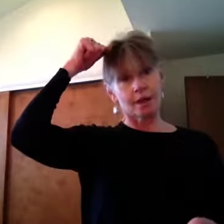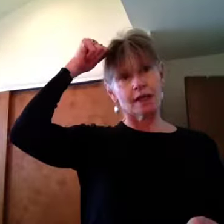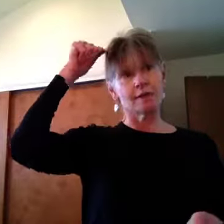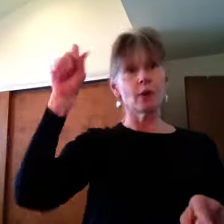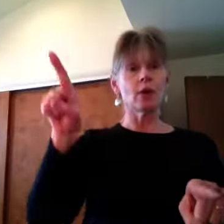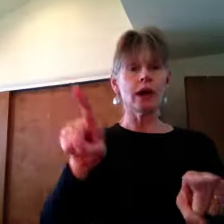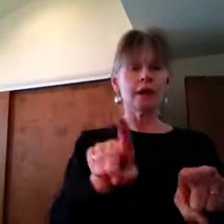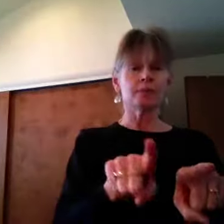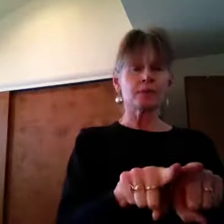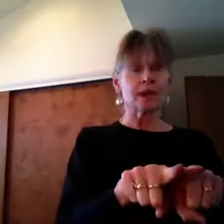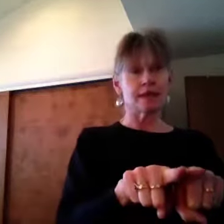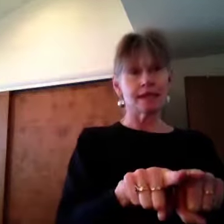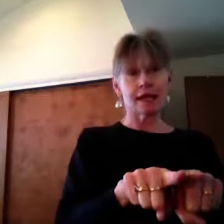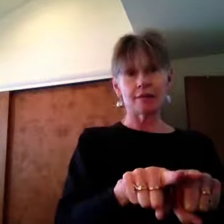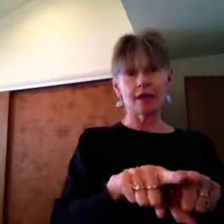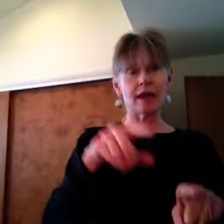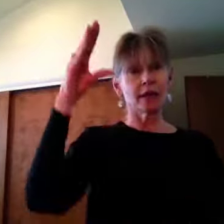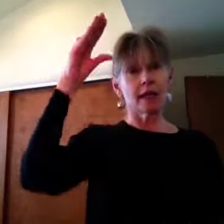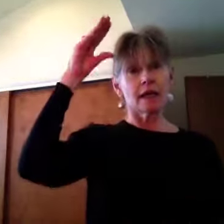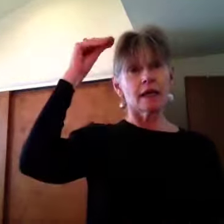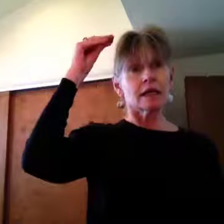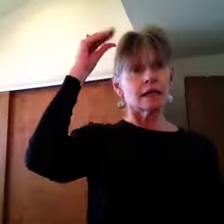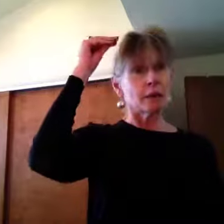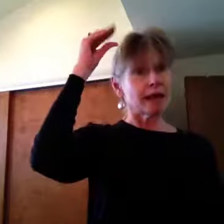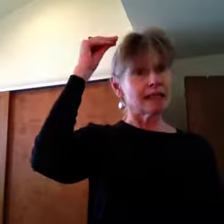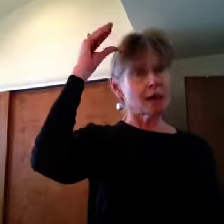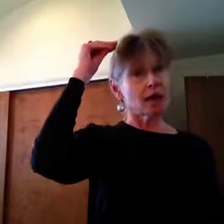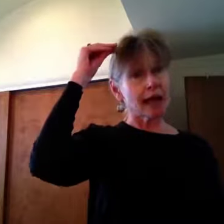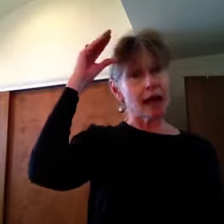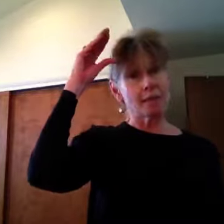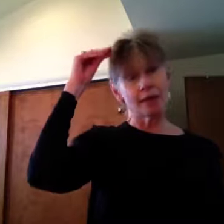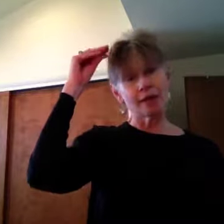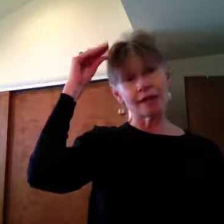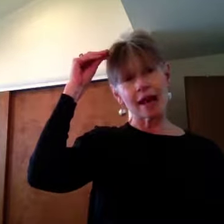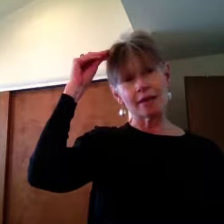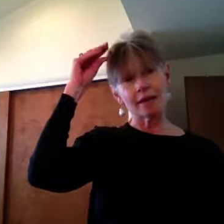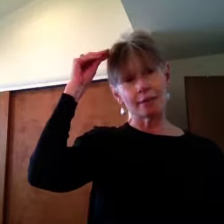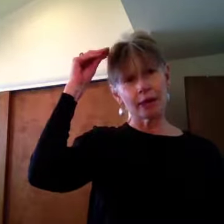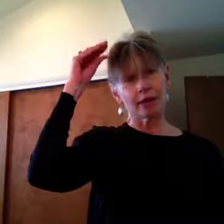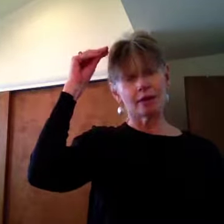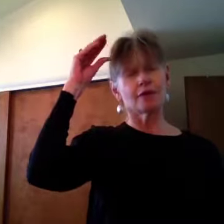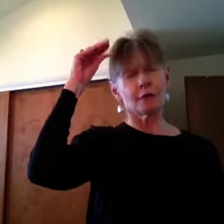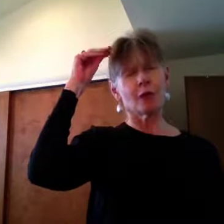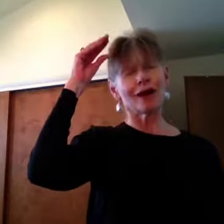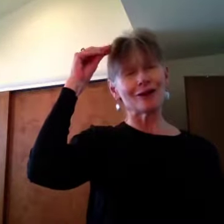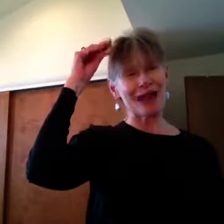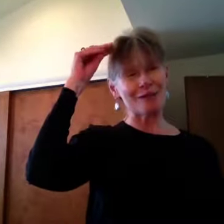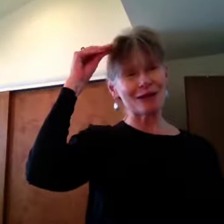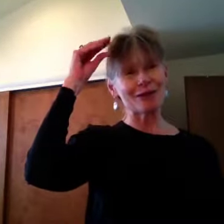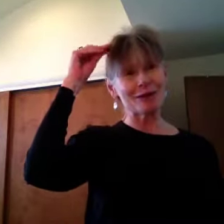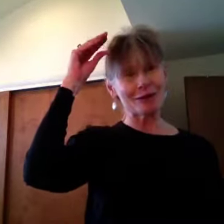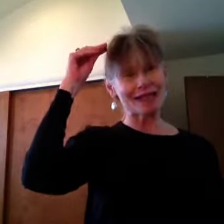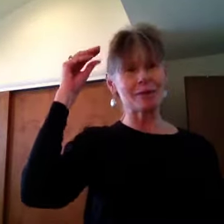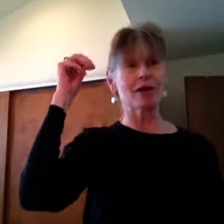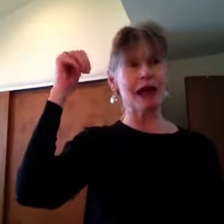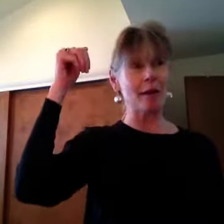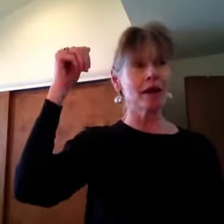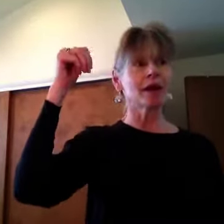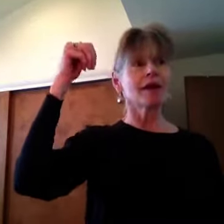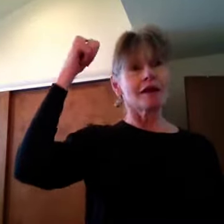is boy in the same family. So baseball cap, you're tapping the bill, or for boy, you're tapping the bill of the baseball cap.